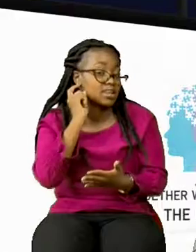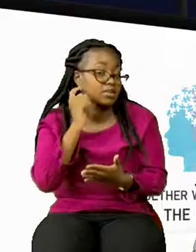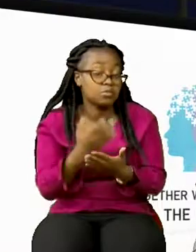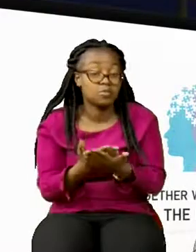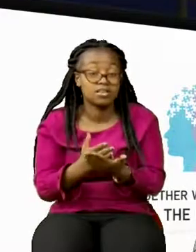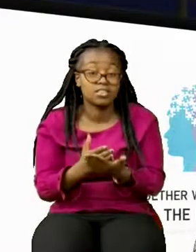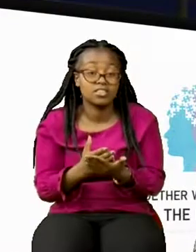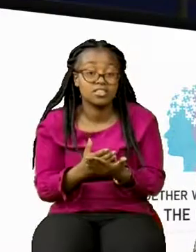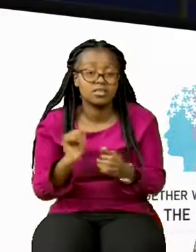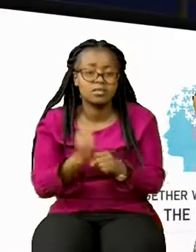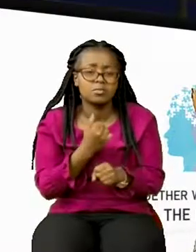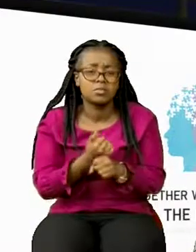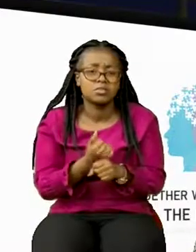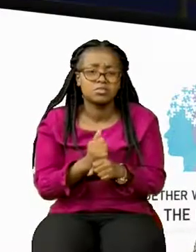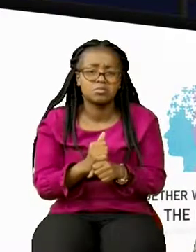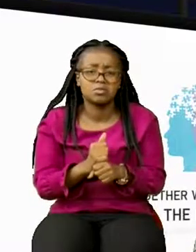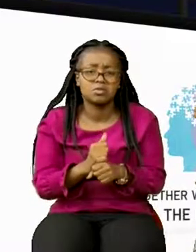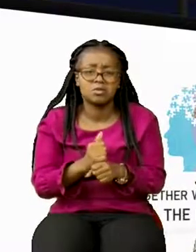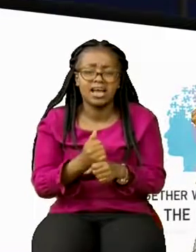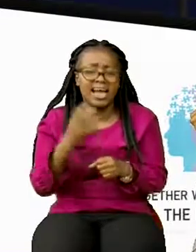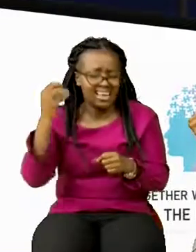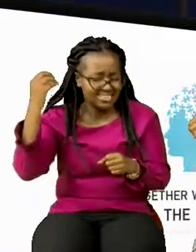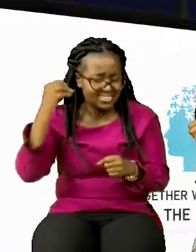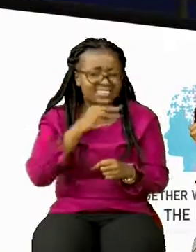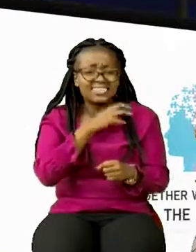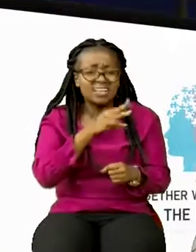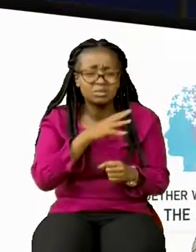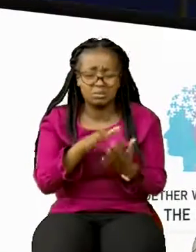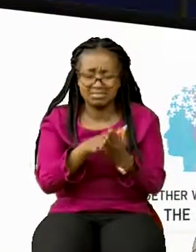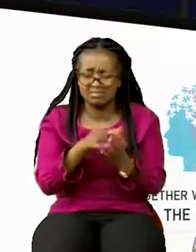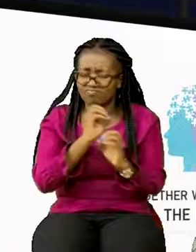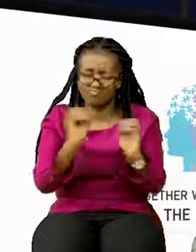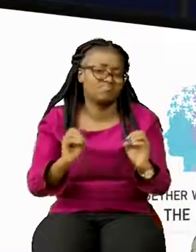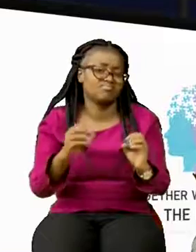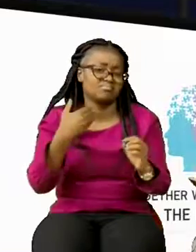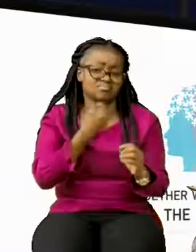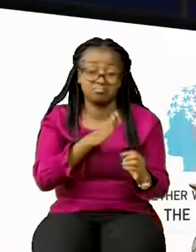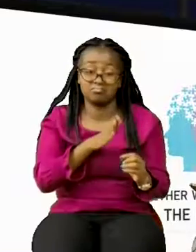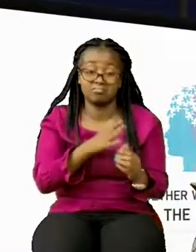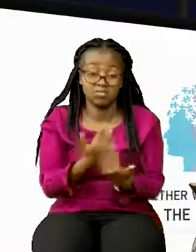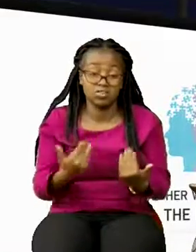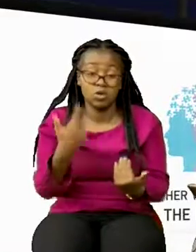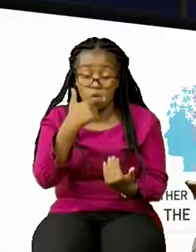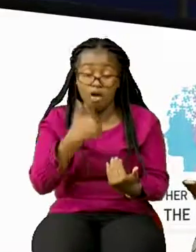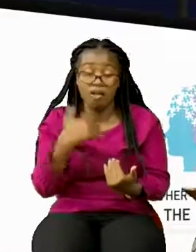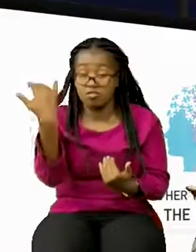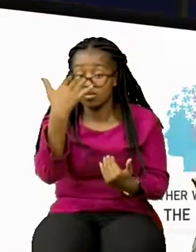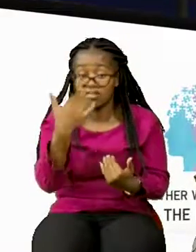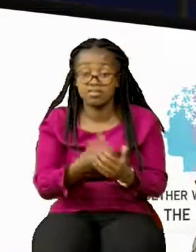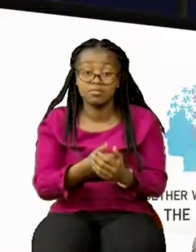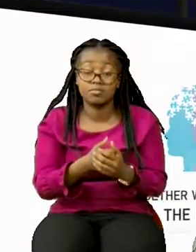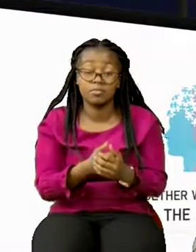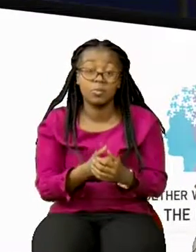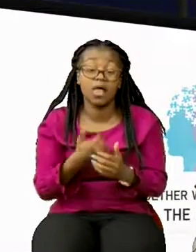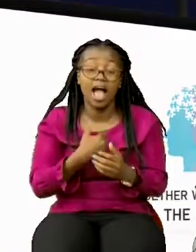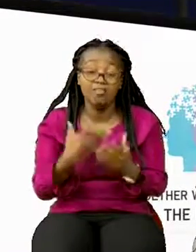find that they cannot stand a lot of sound, like very high-pitched noises, they cannot do that. Children with autism and even adults will